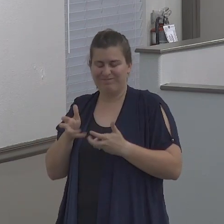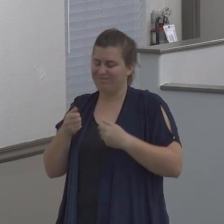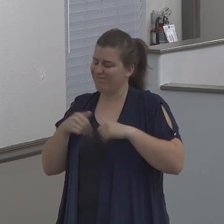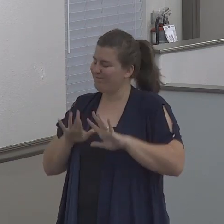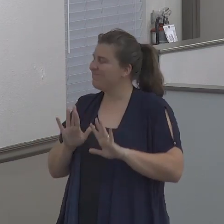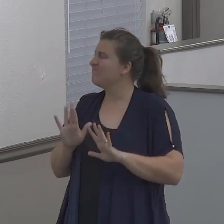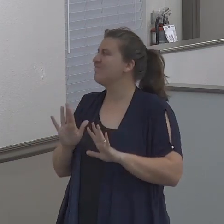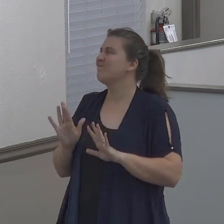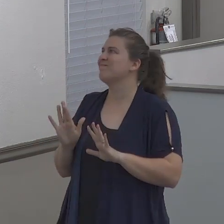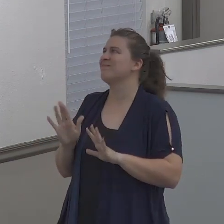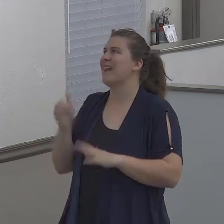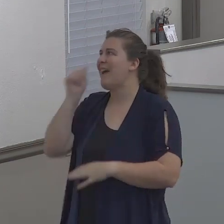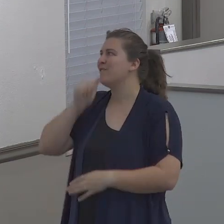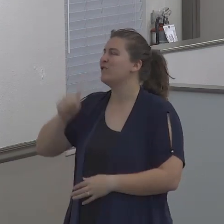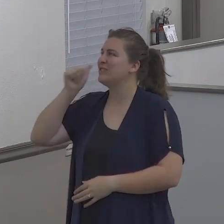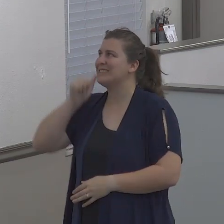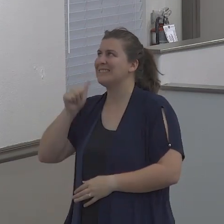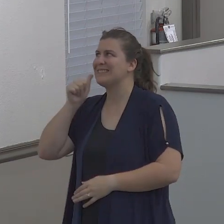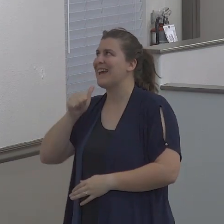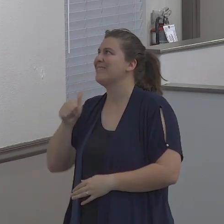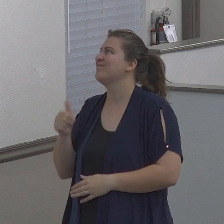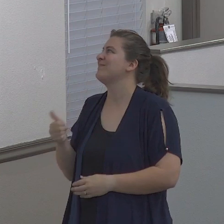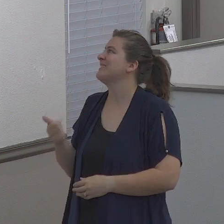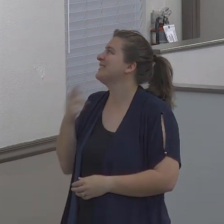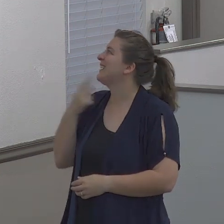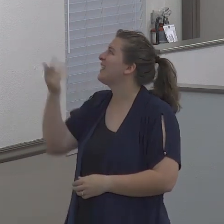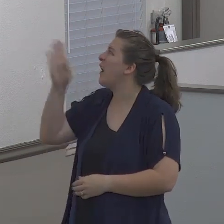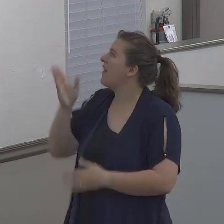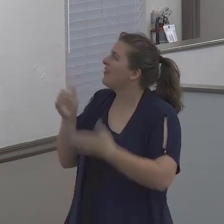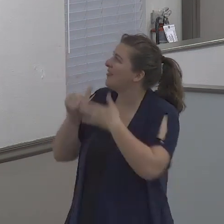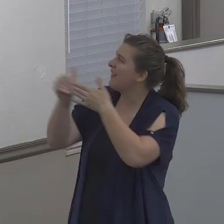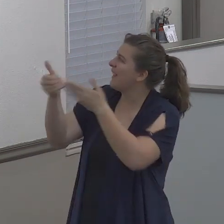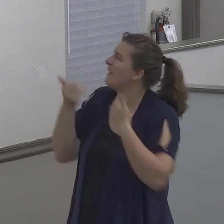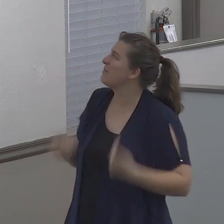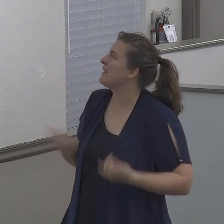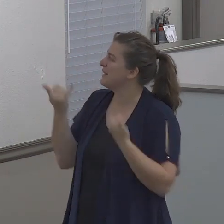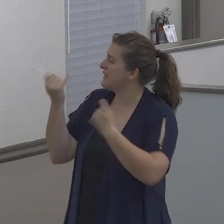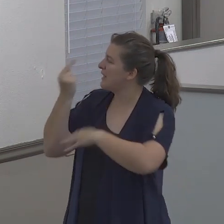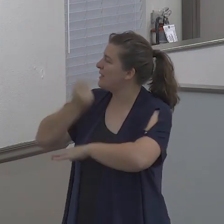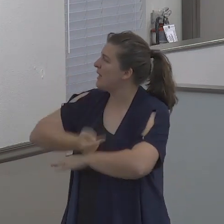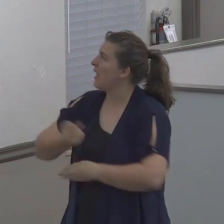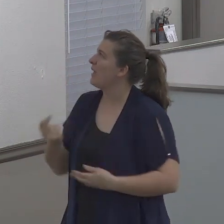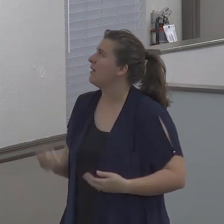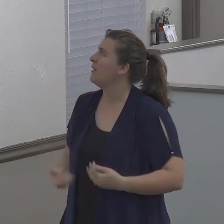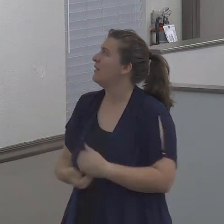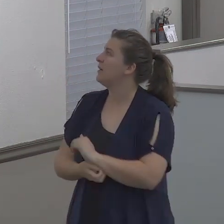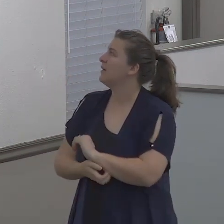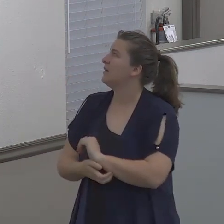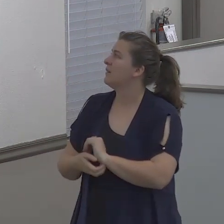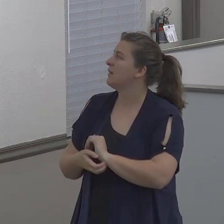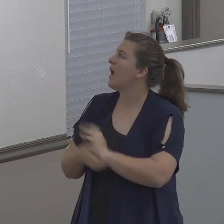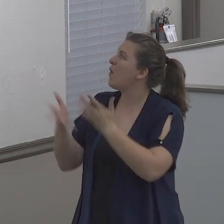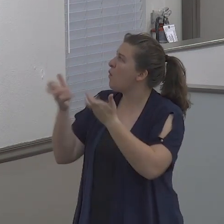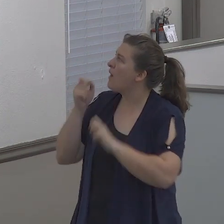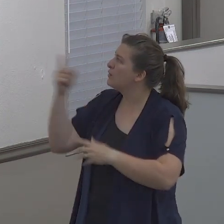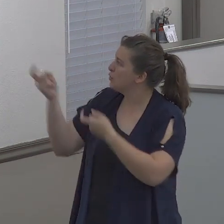Daily. He would get up and say, oh God, here's another day. I want you to guide and direct my